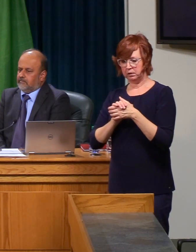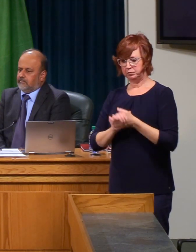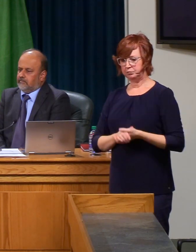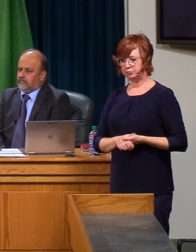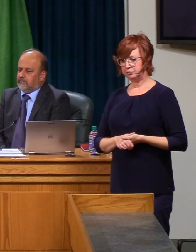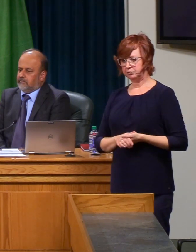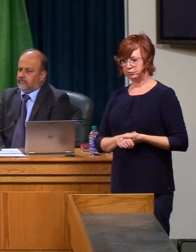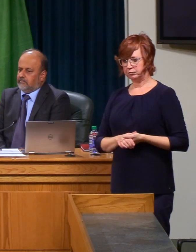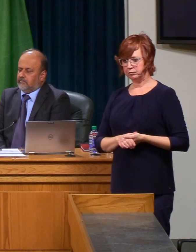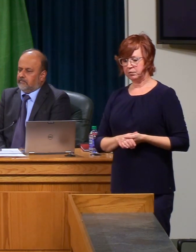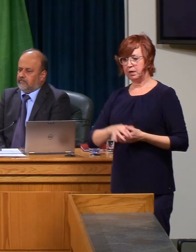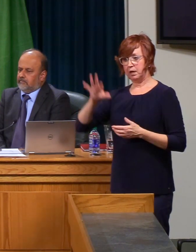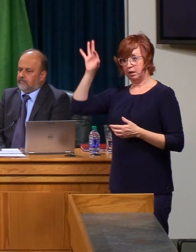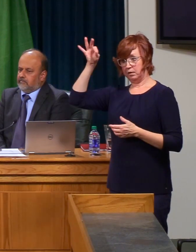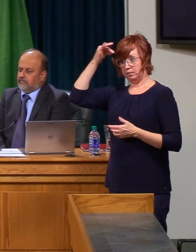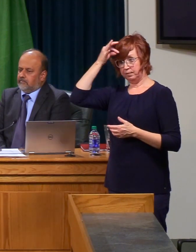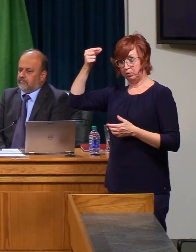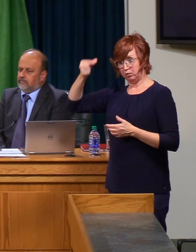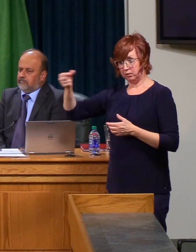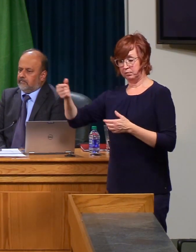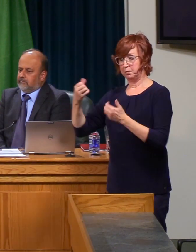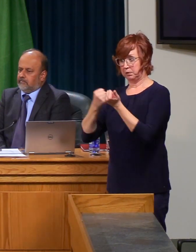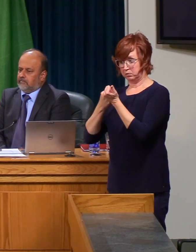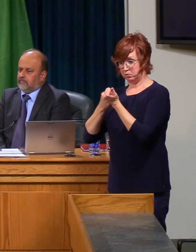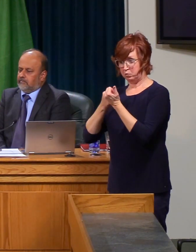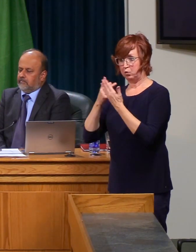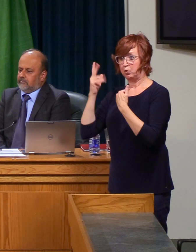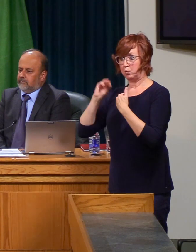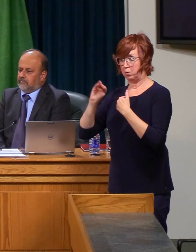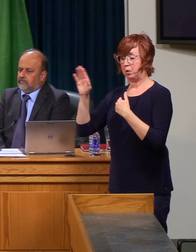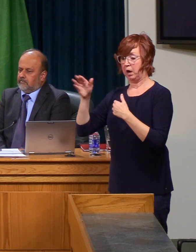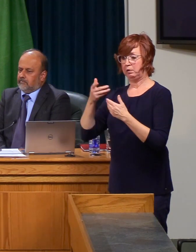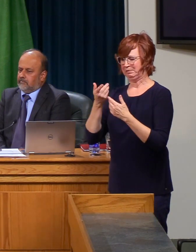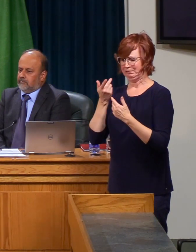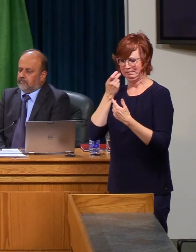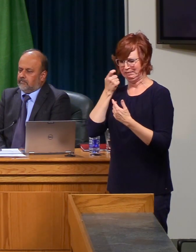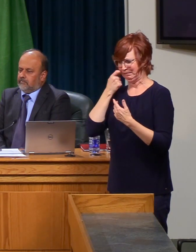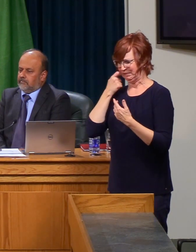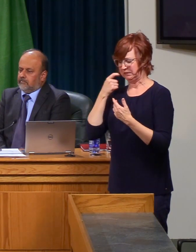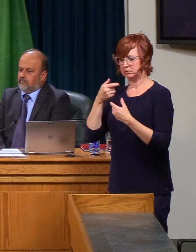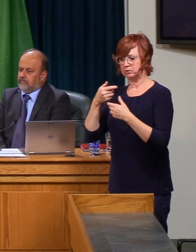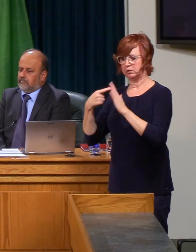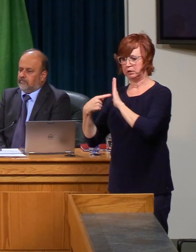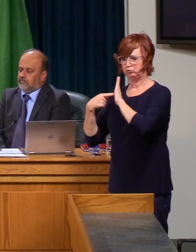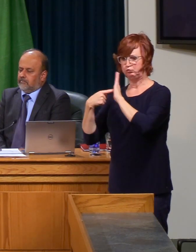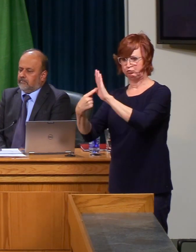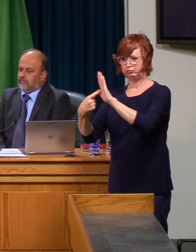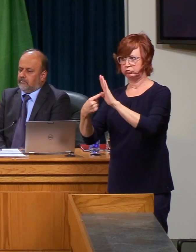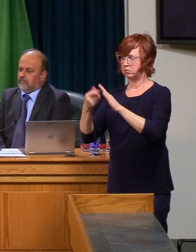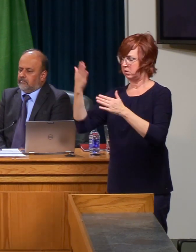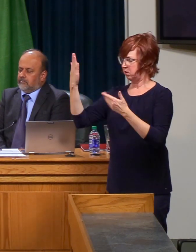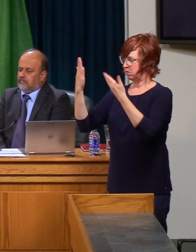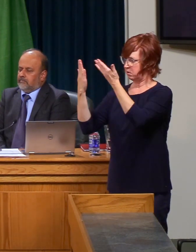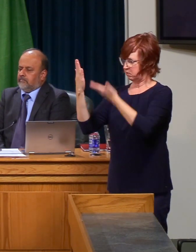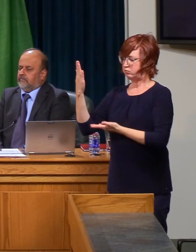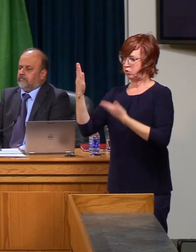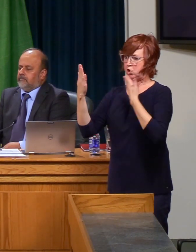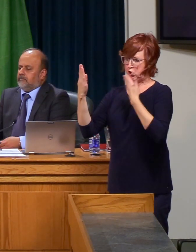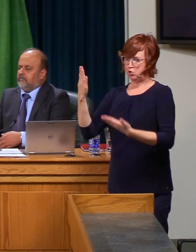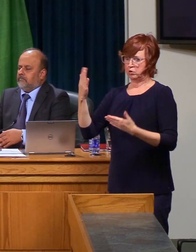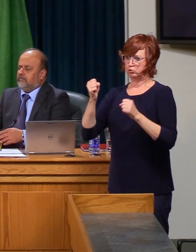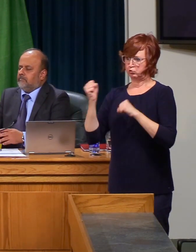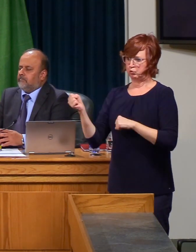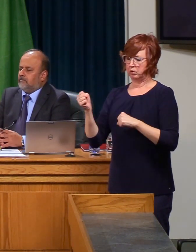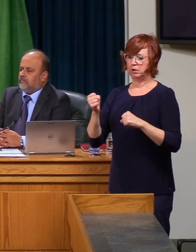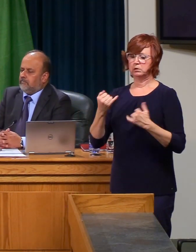add, federal package, that support program that was put forward just the other day. So this is starting to enter the second step, still